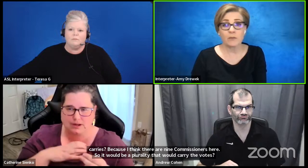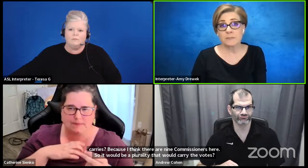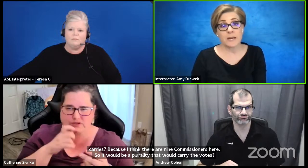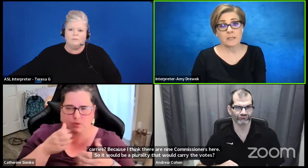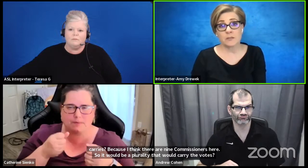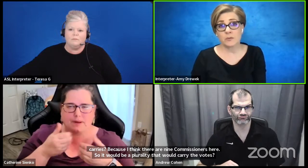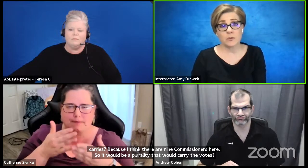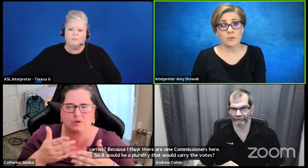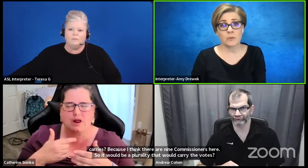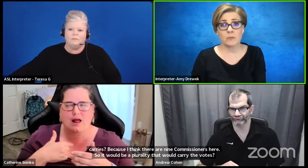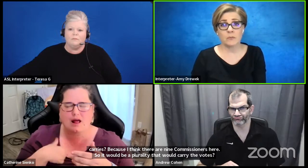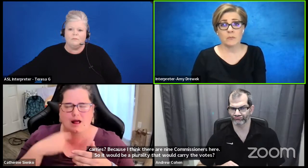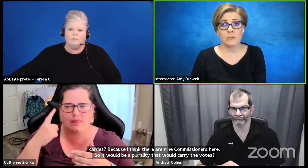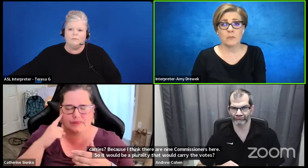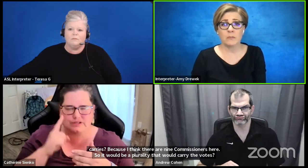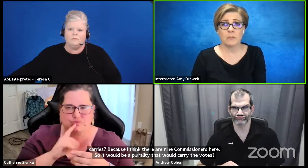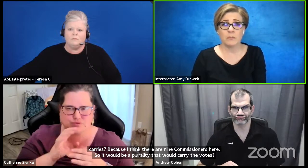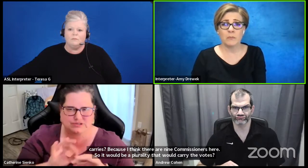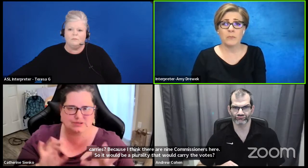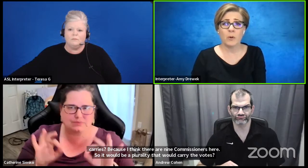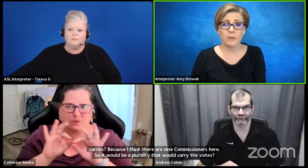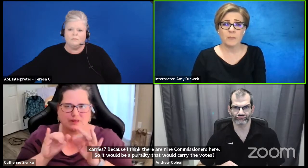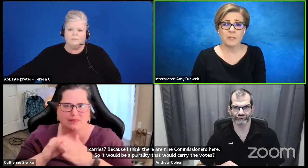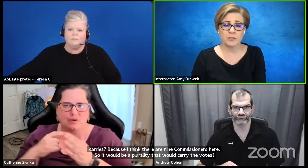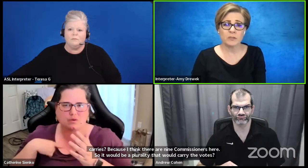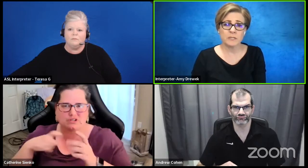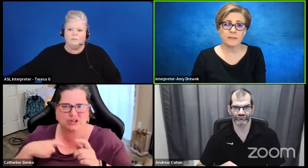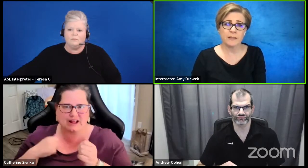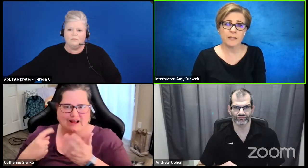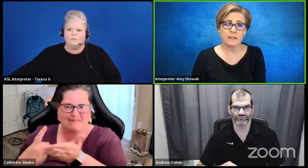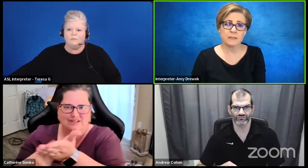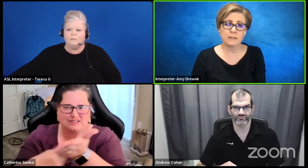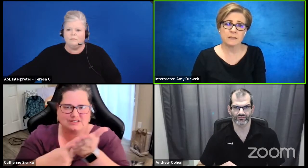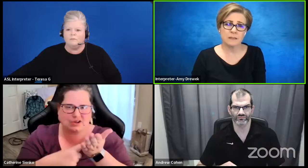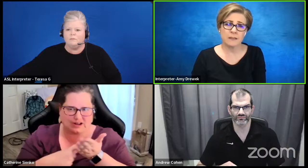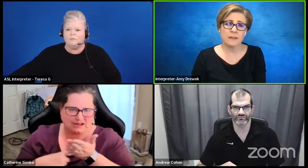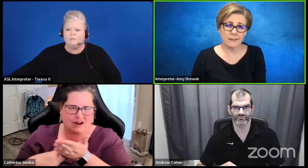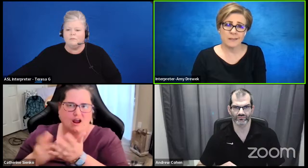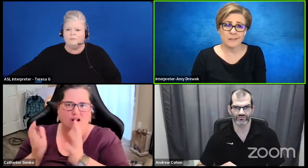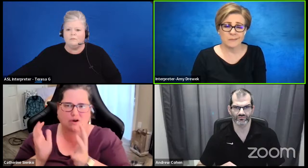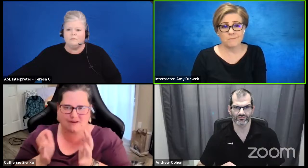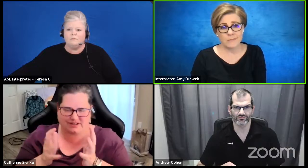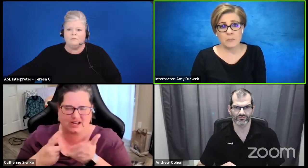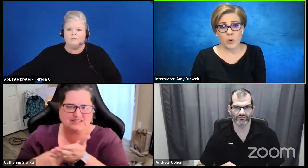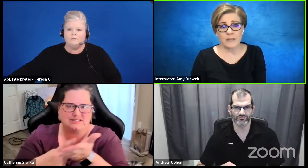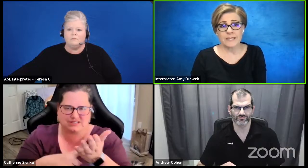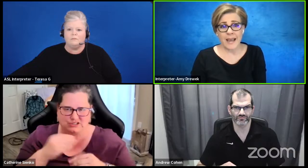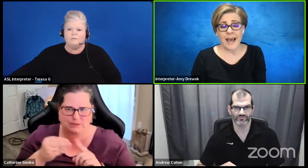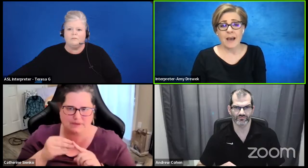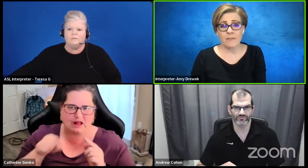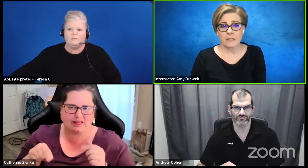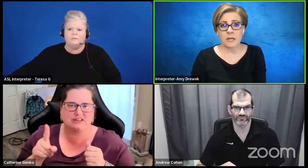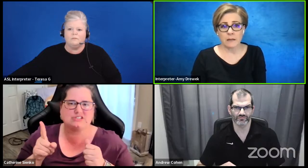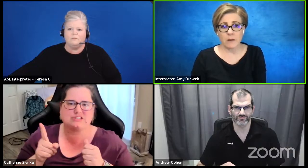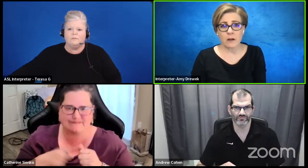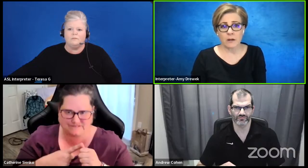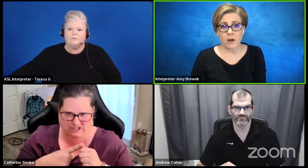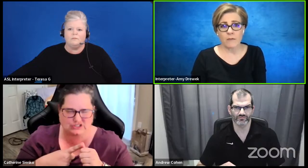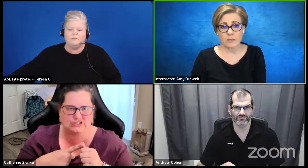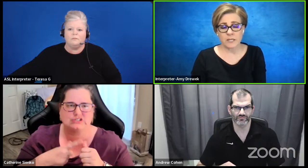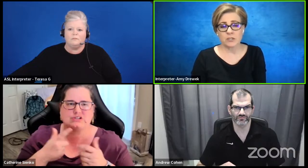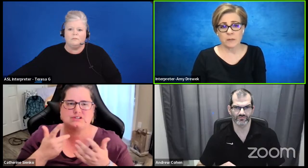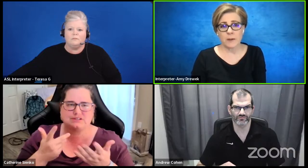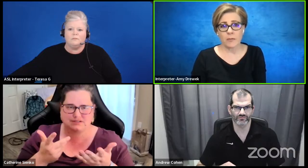I've been thinking out of respect to both commissioners, I think it's important to have